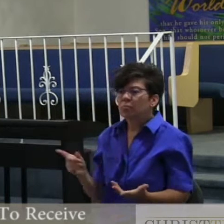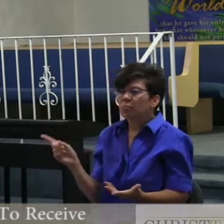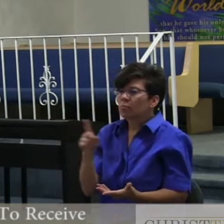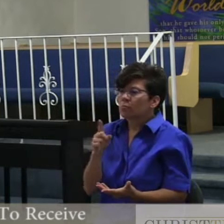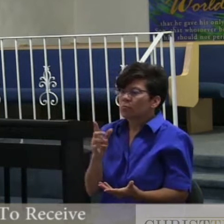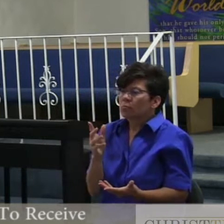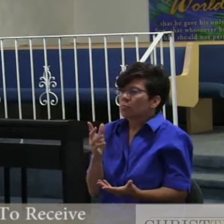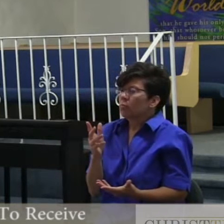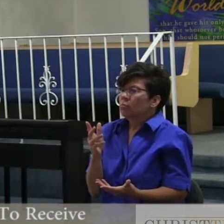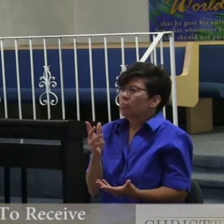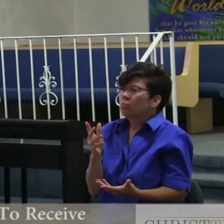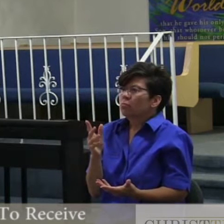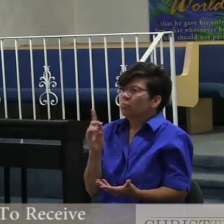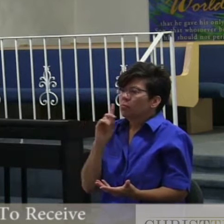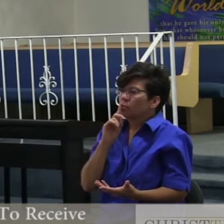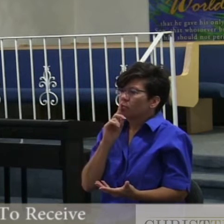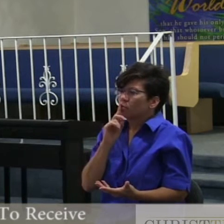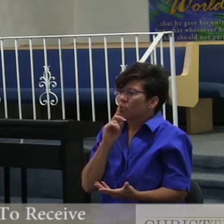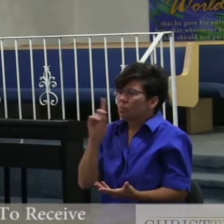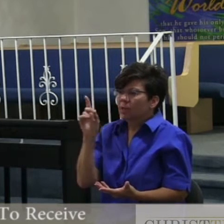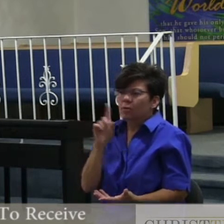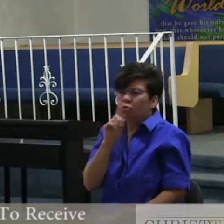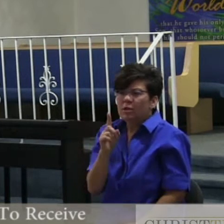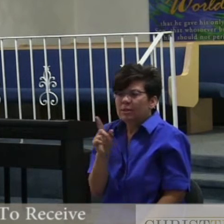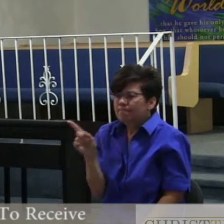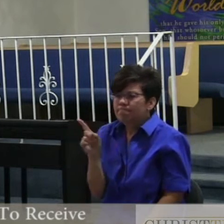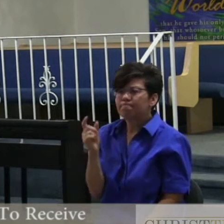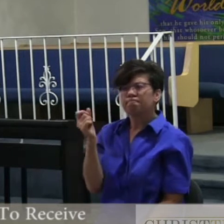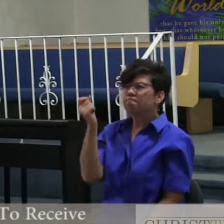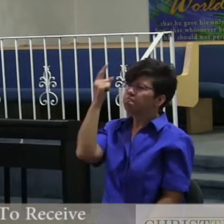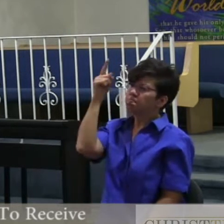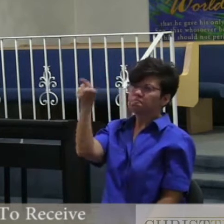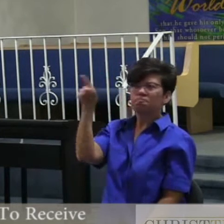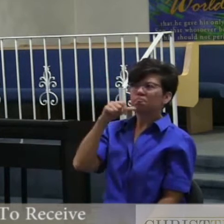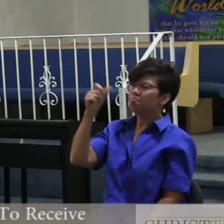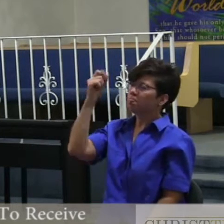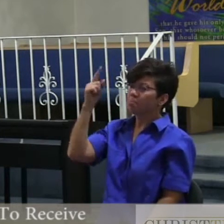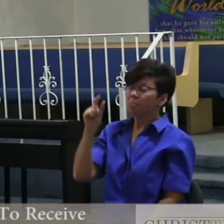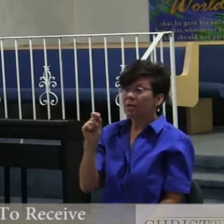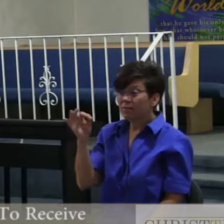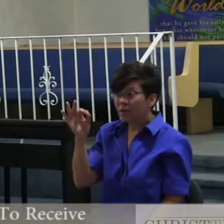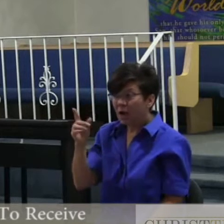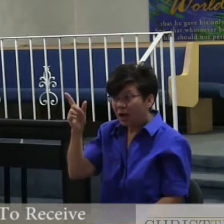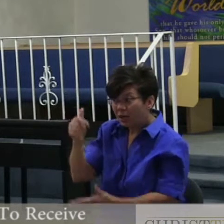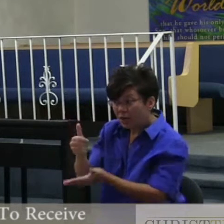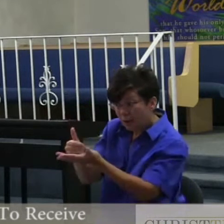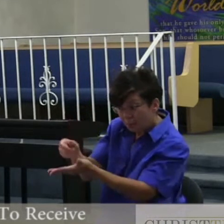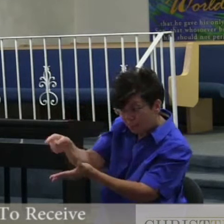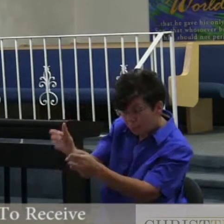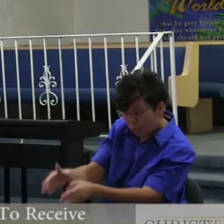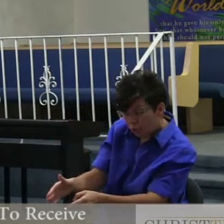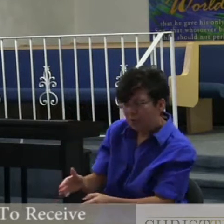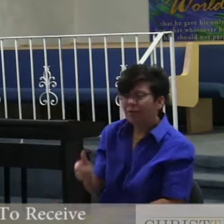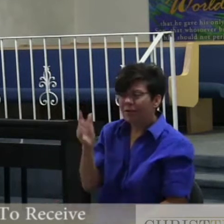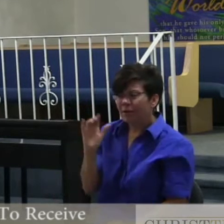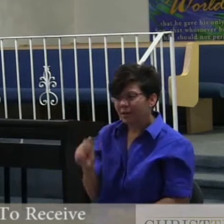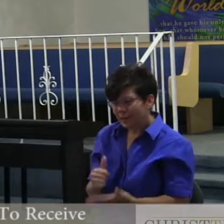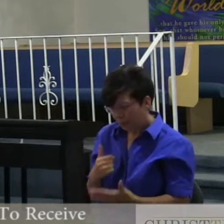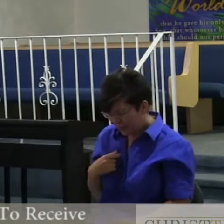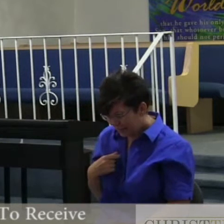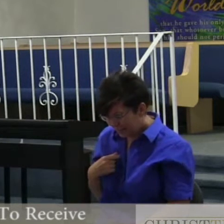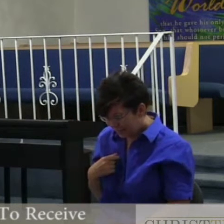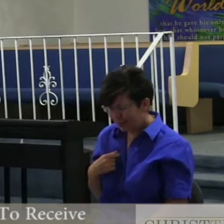Each of us have a sample what we went through. If God can help that person, God surely can help